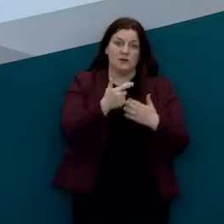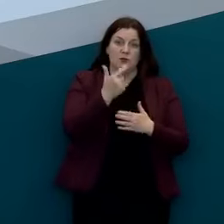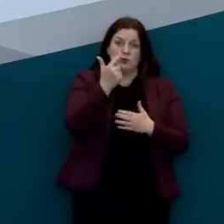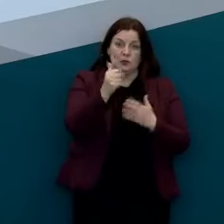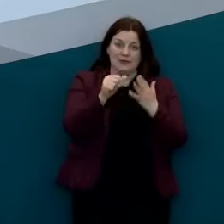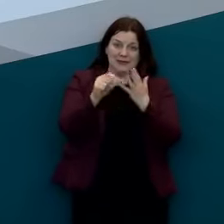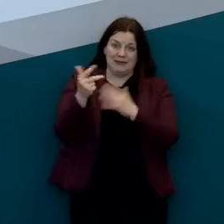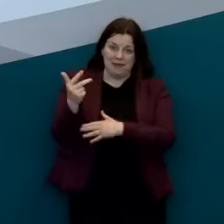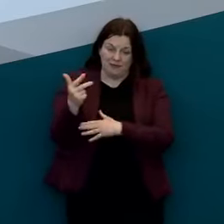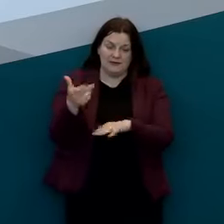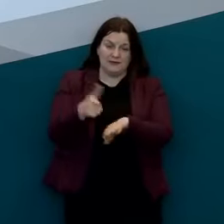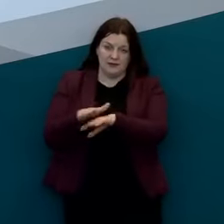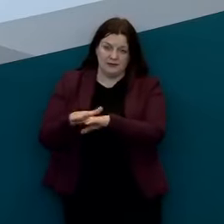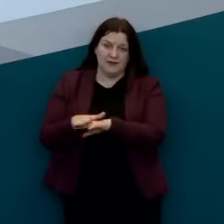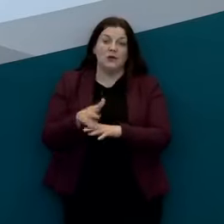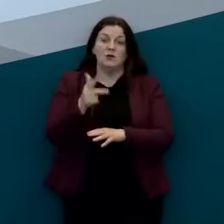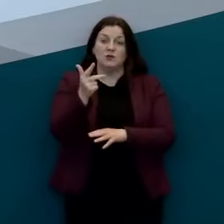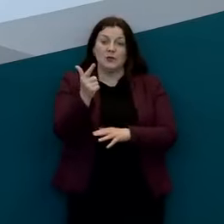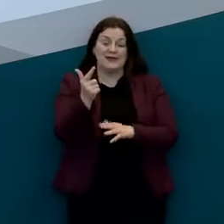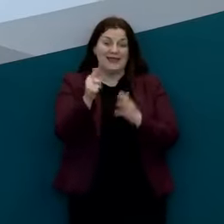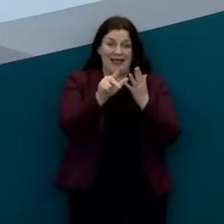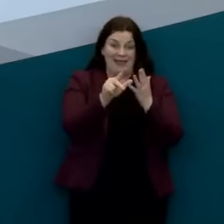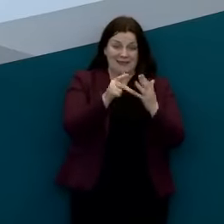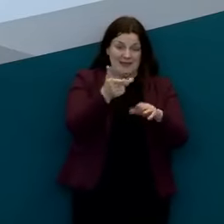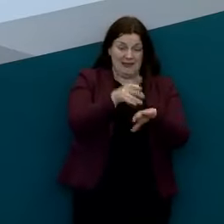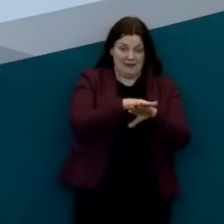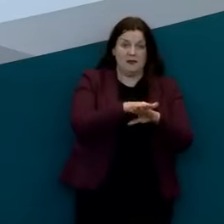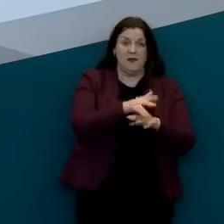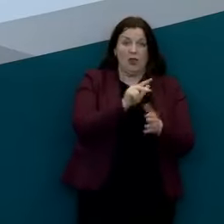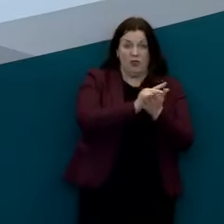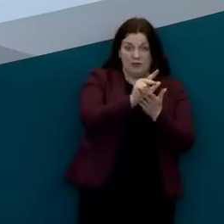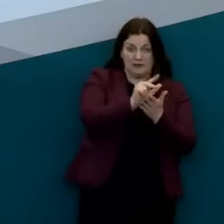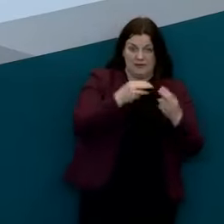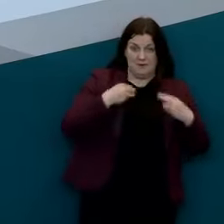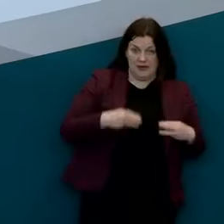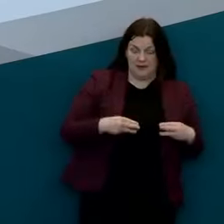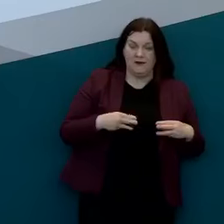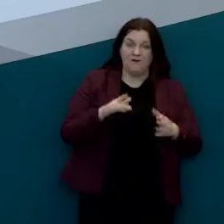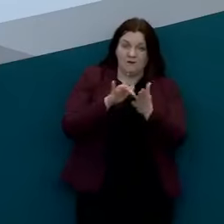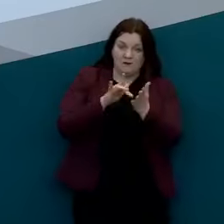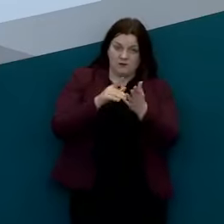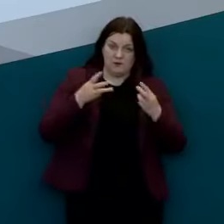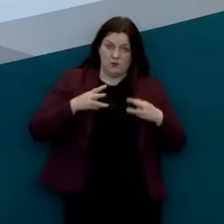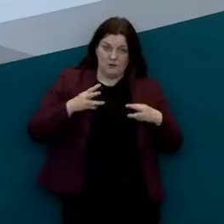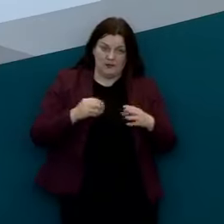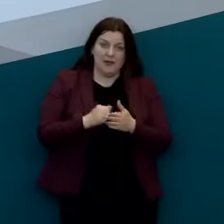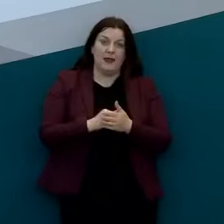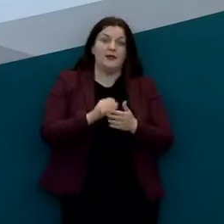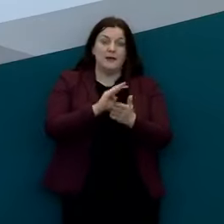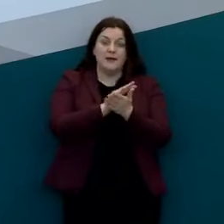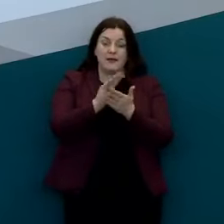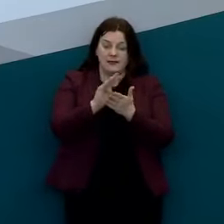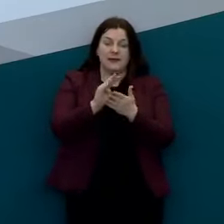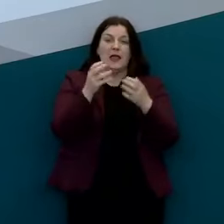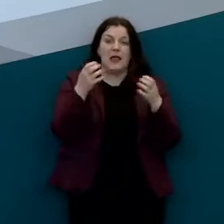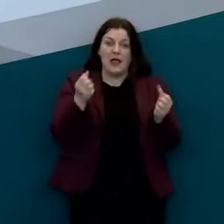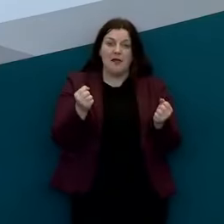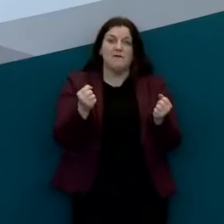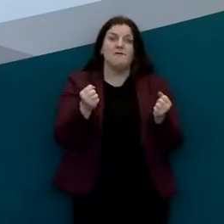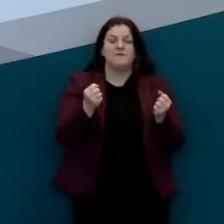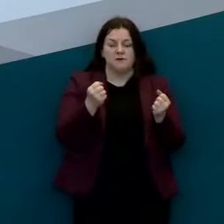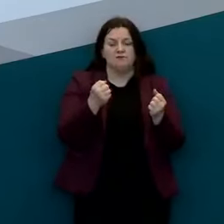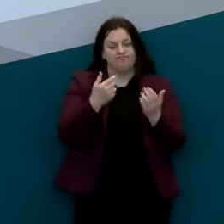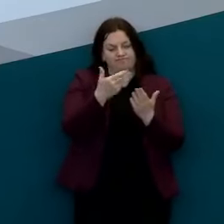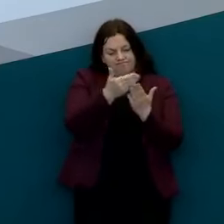of those 28 deaths 13 of them are males 15 of them are females and 19 of them we have